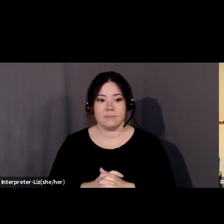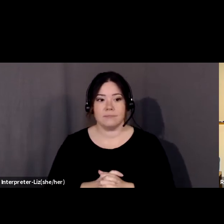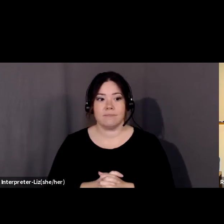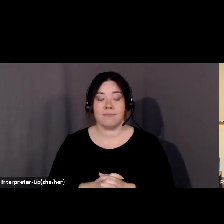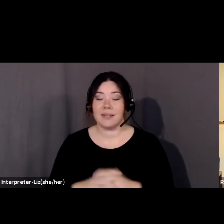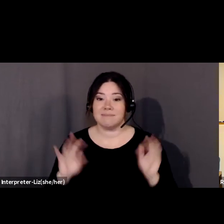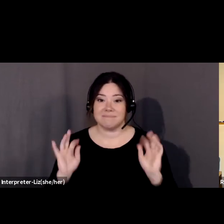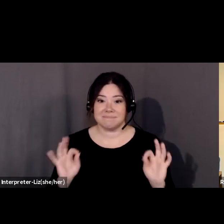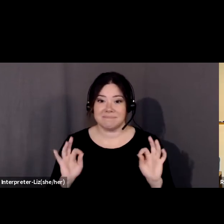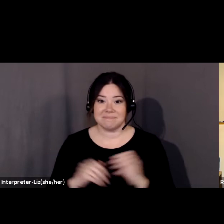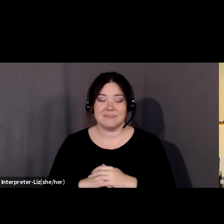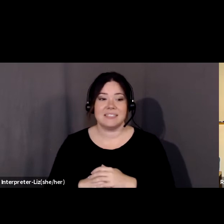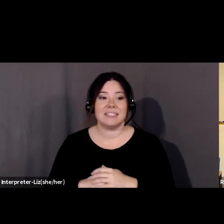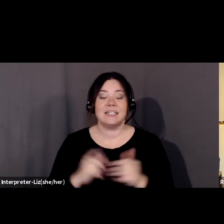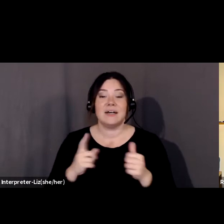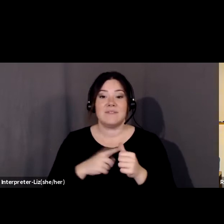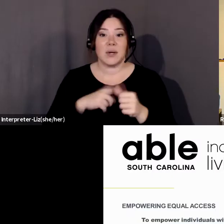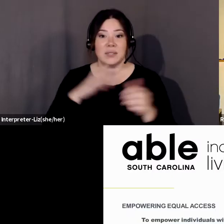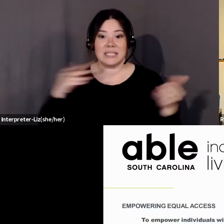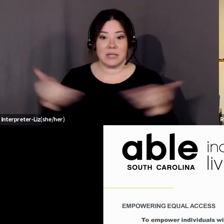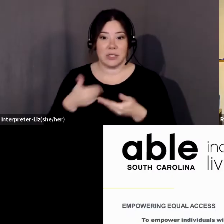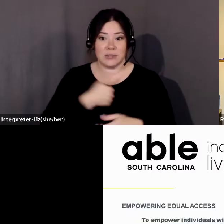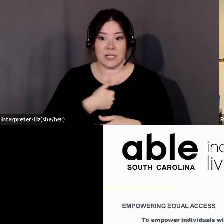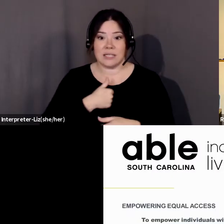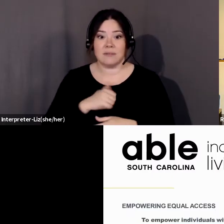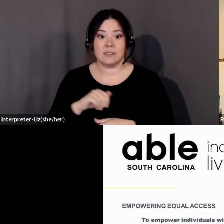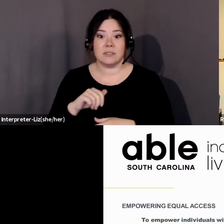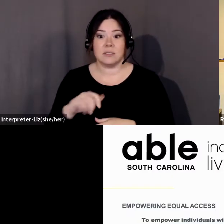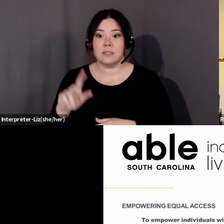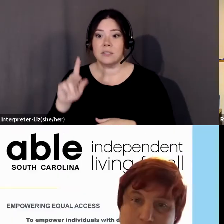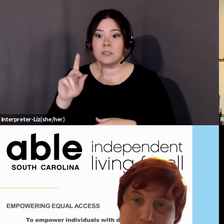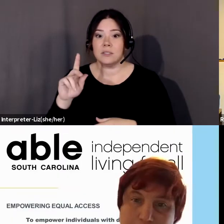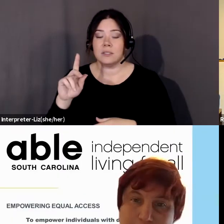Great. So first we're going to introduce ourselves. Christina.